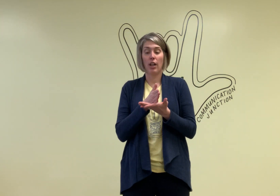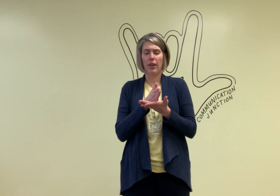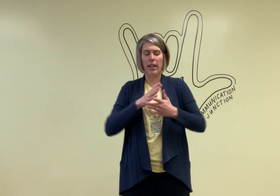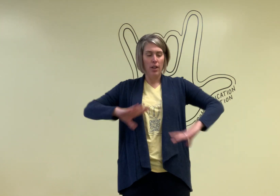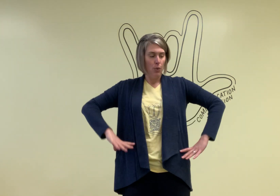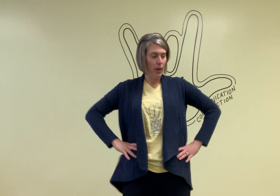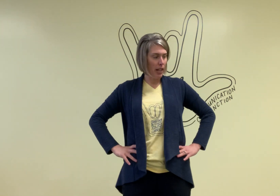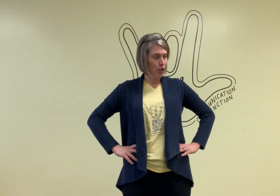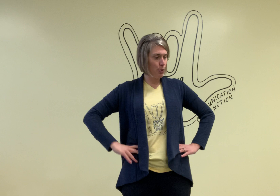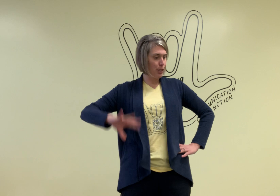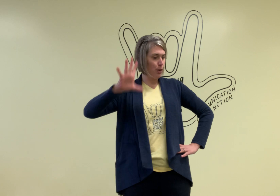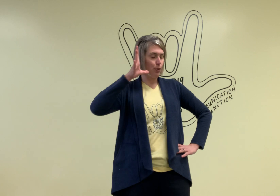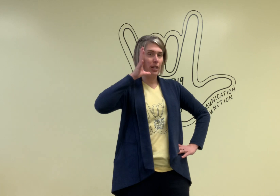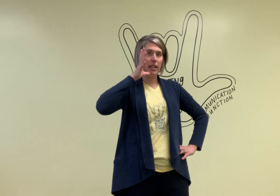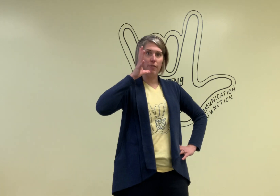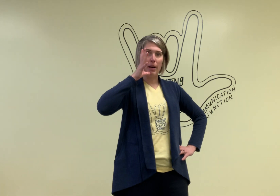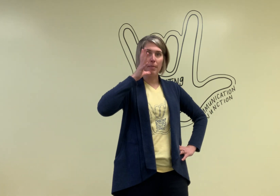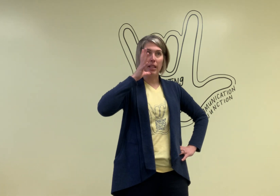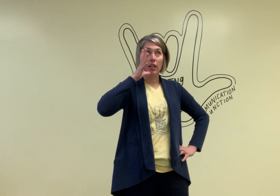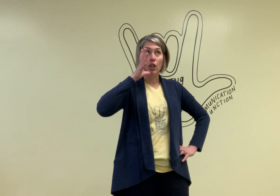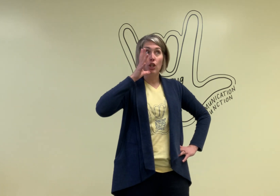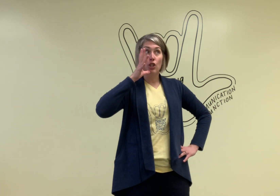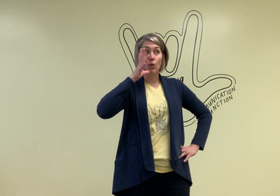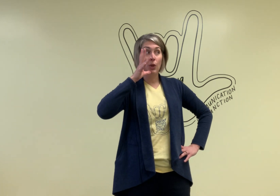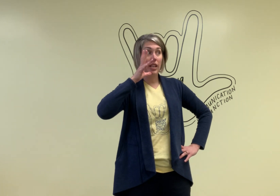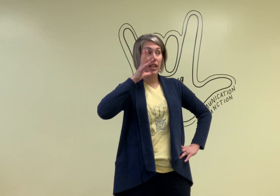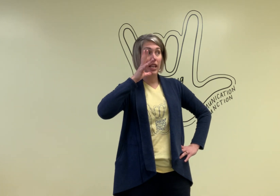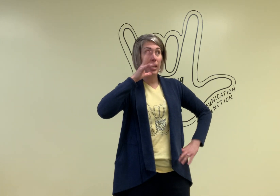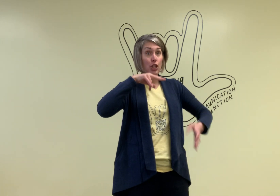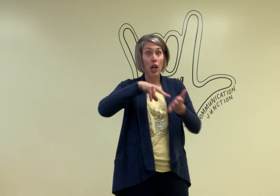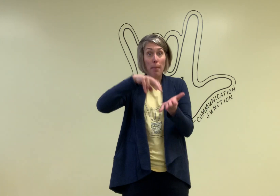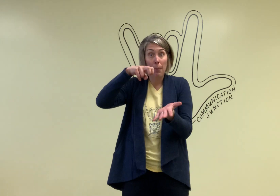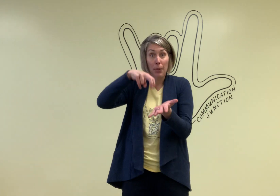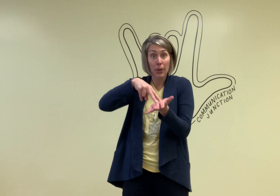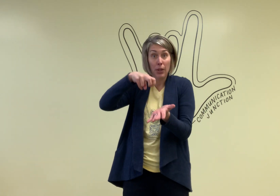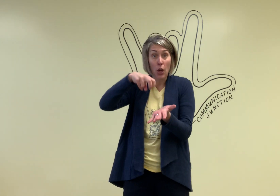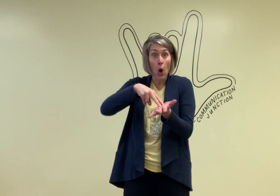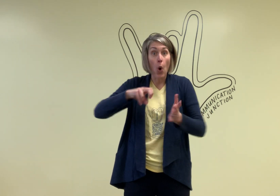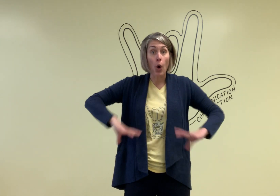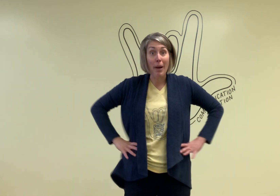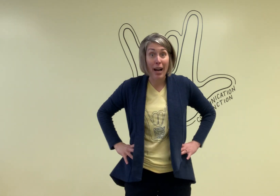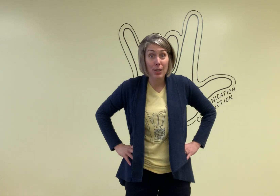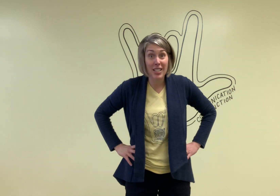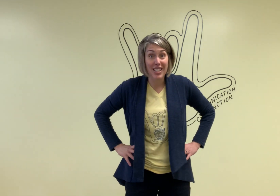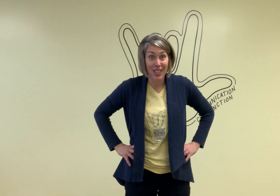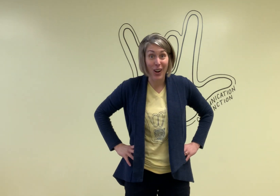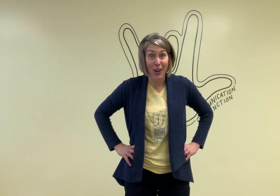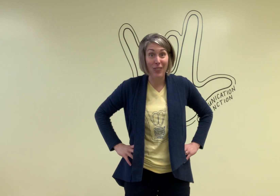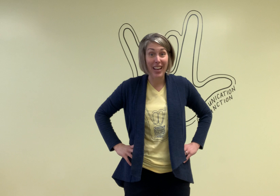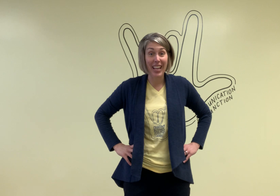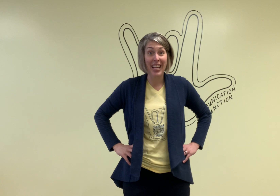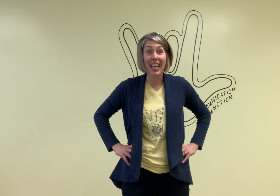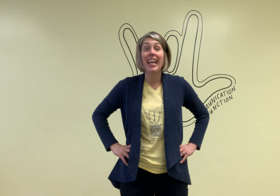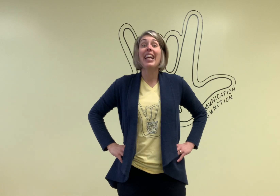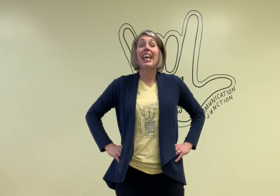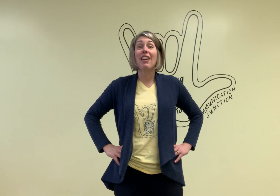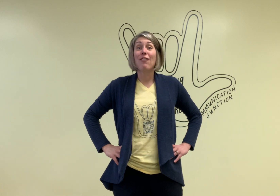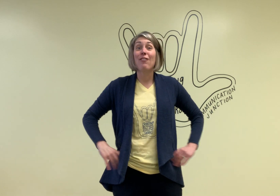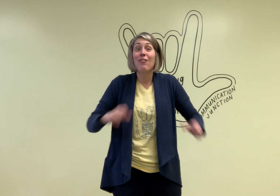right, what else should we do if we love mommy? Should we jump or bounce? Are you ready? If